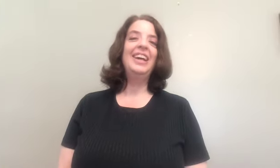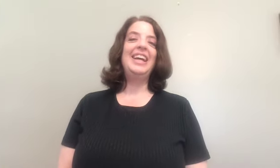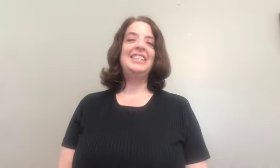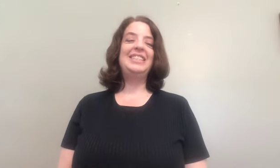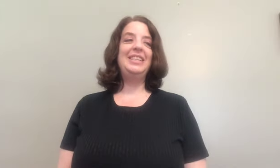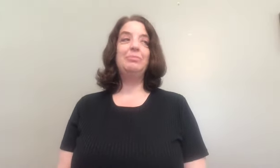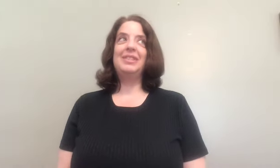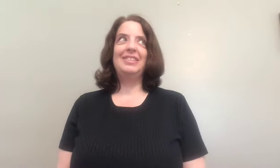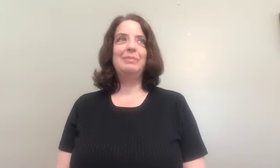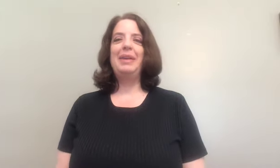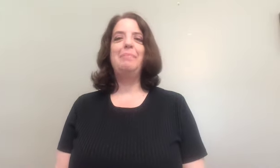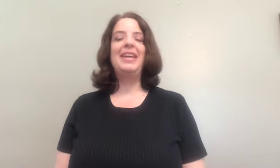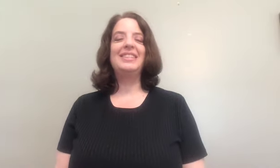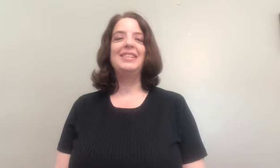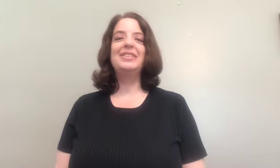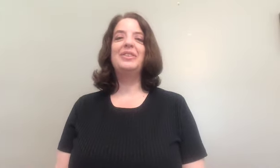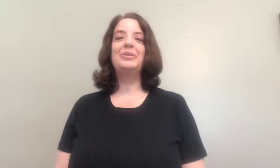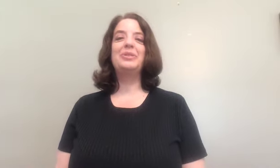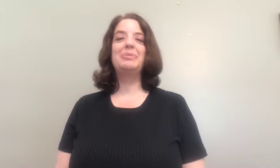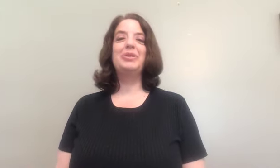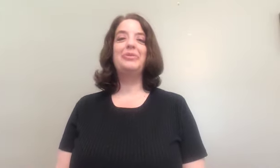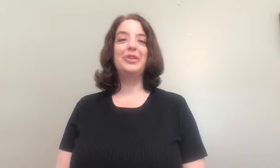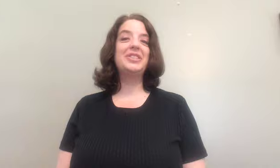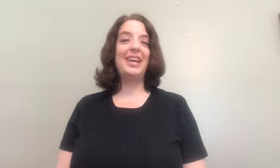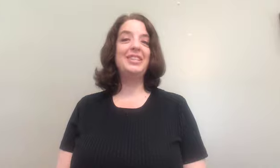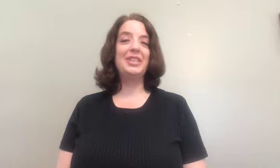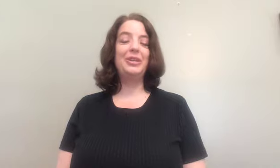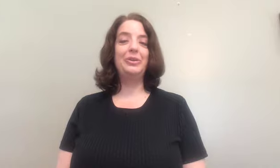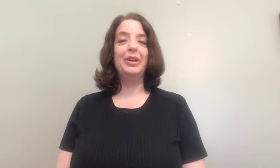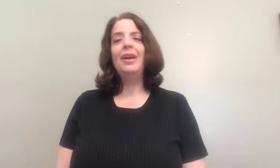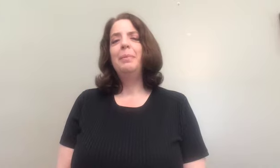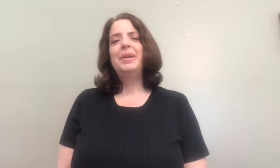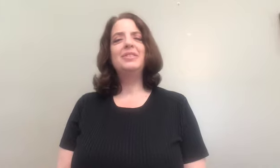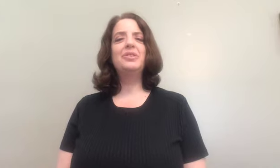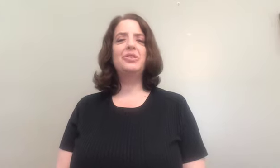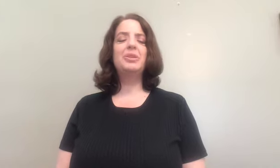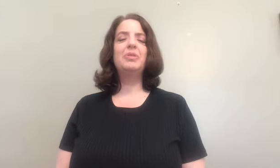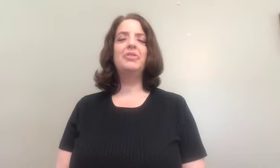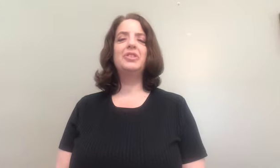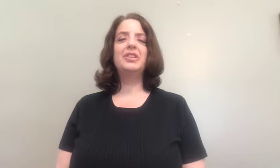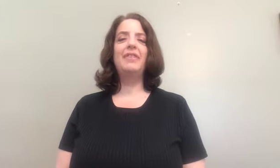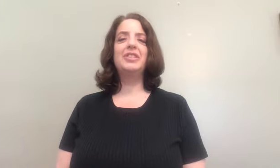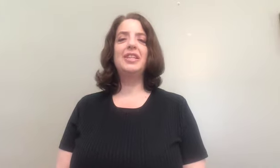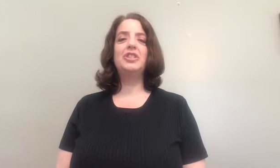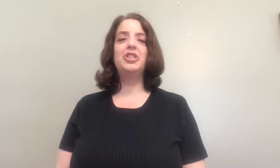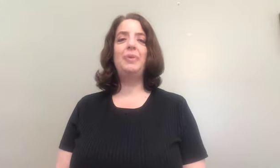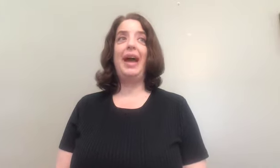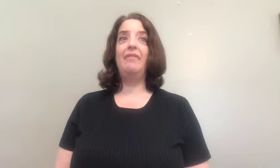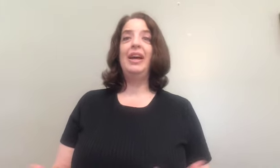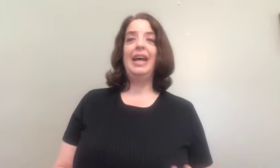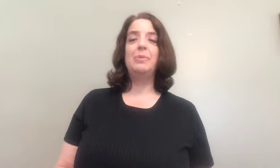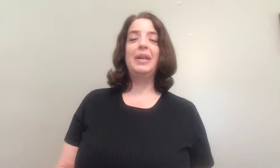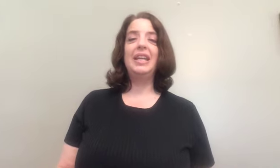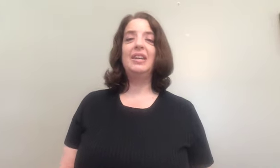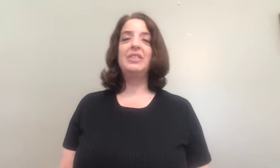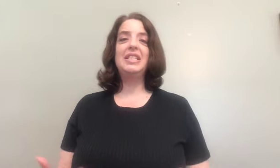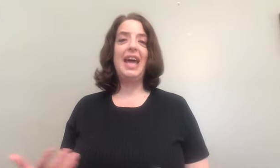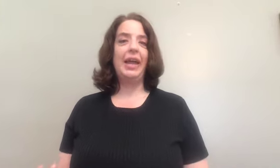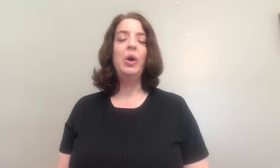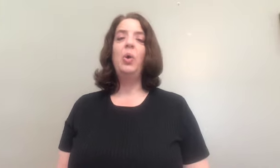It makes sense that those are some of the first signs that you learn because those are some of the first conversations you have at the beginning of the day or